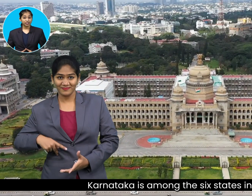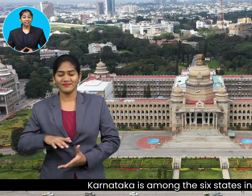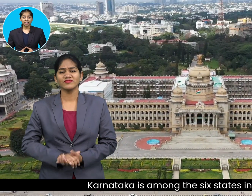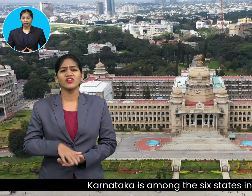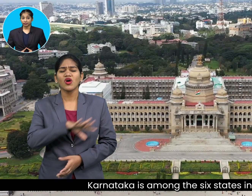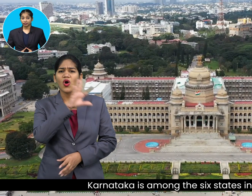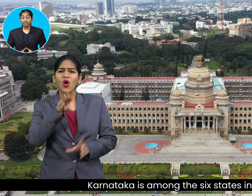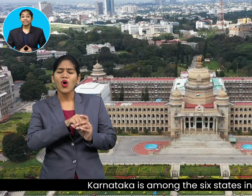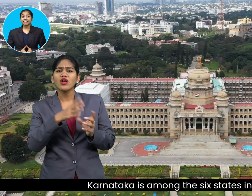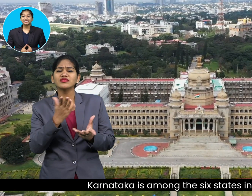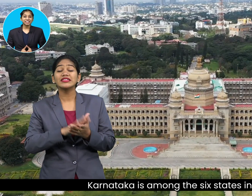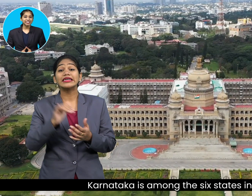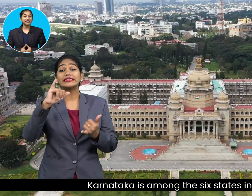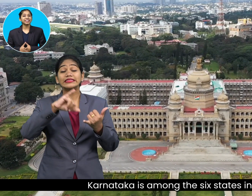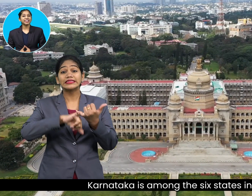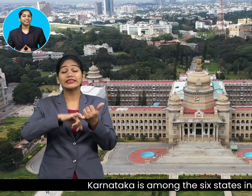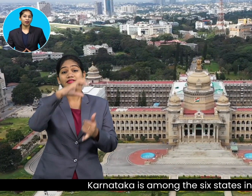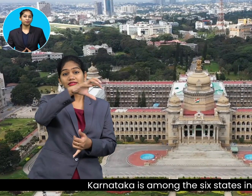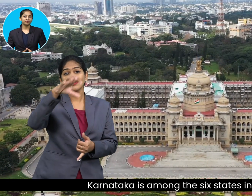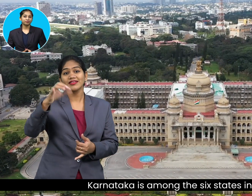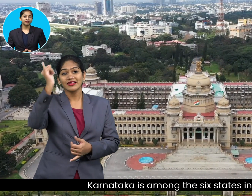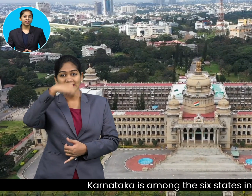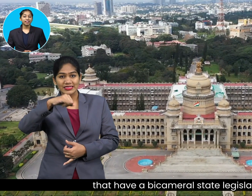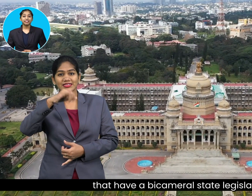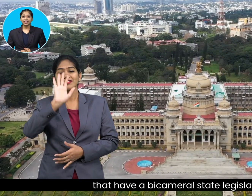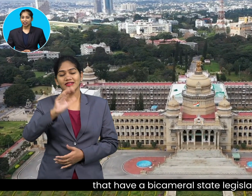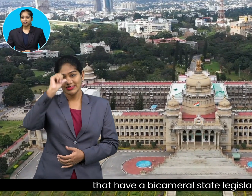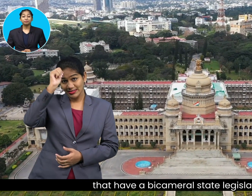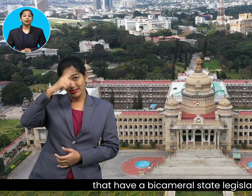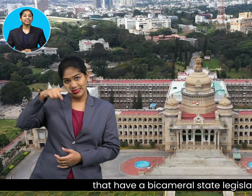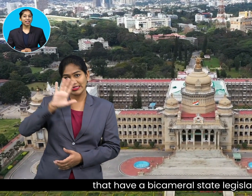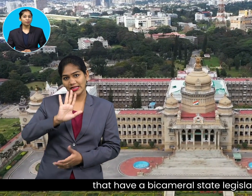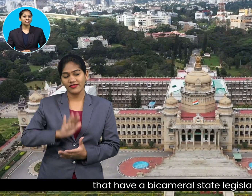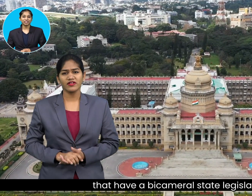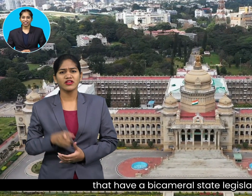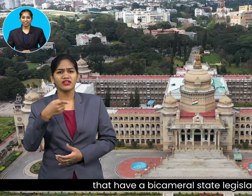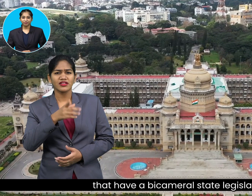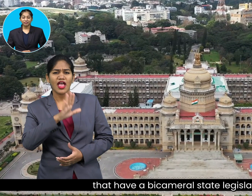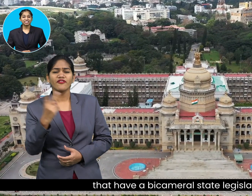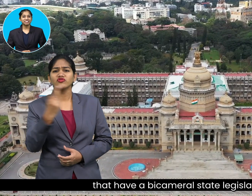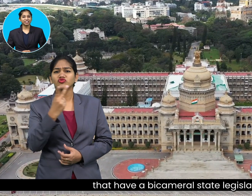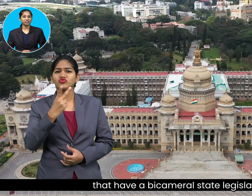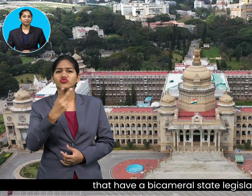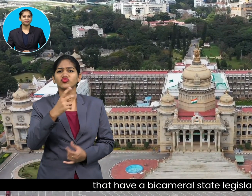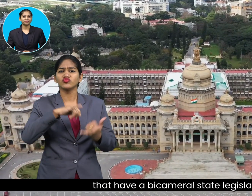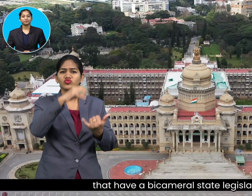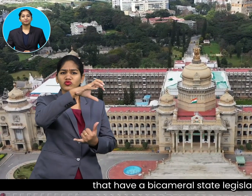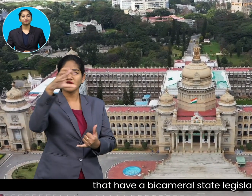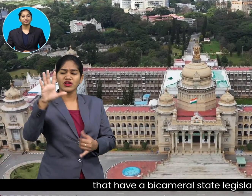Karnataka is among the 6 states in India that have a bicameral state